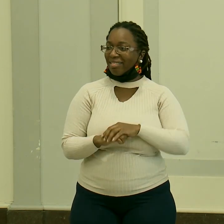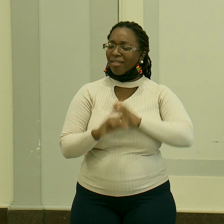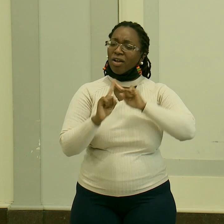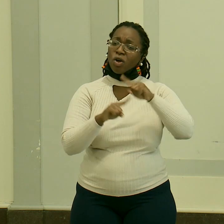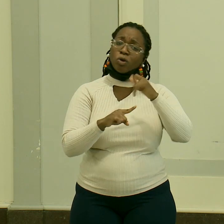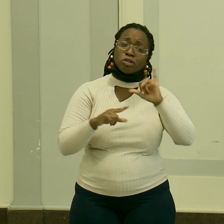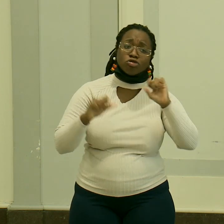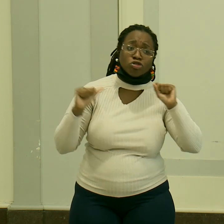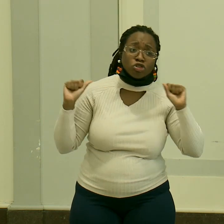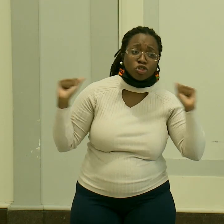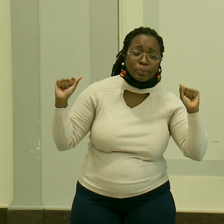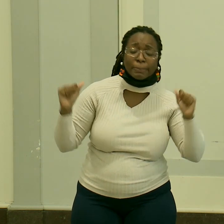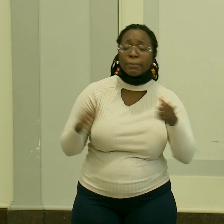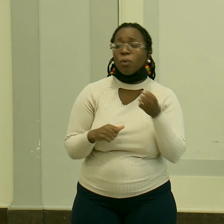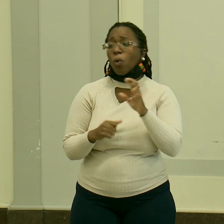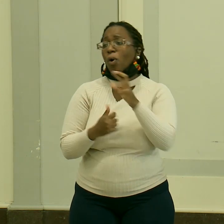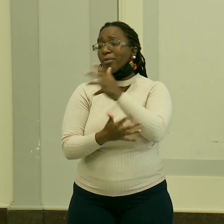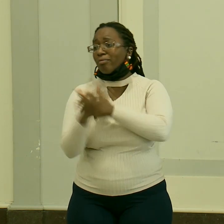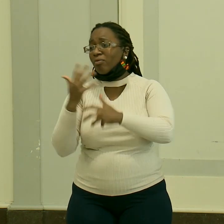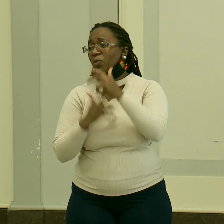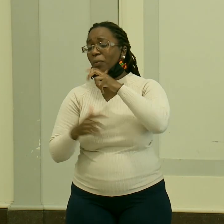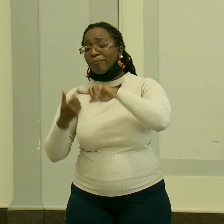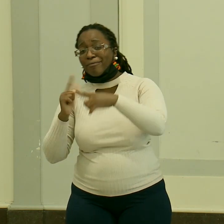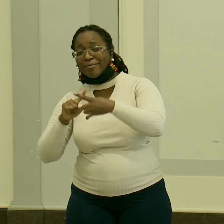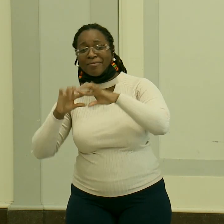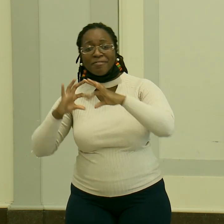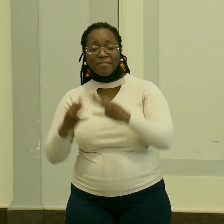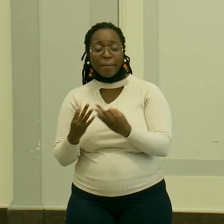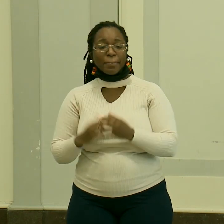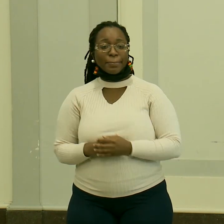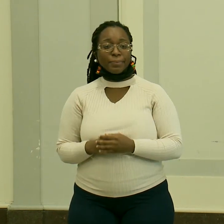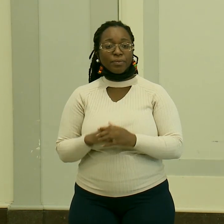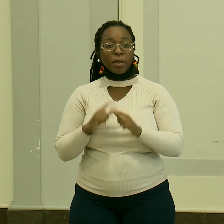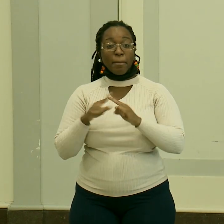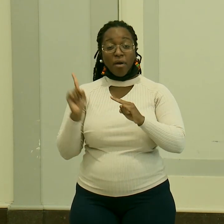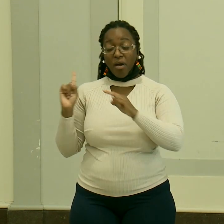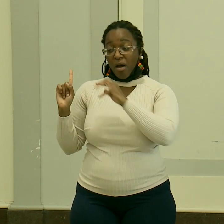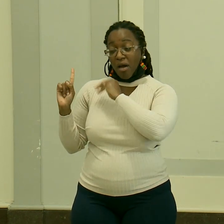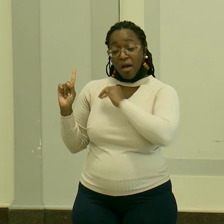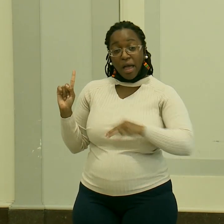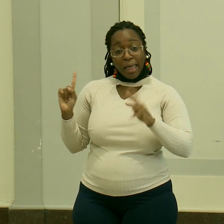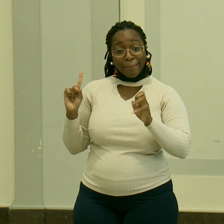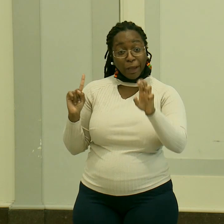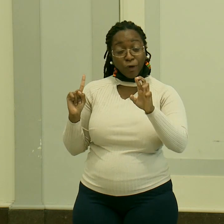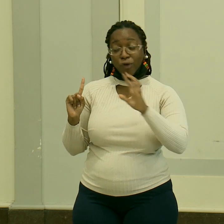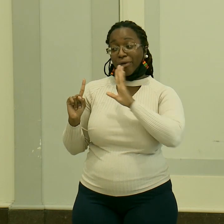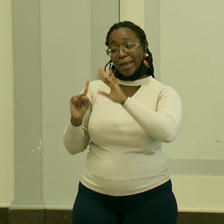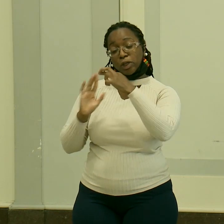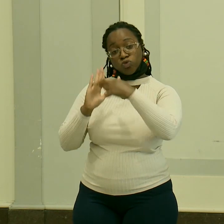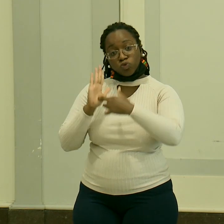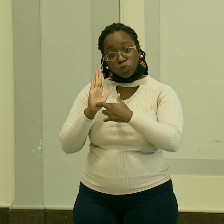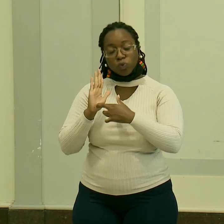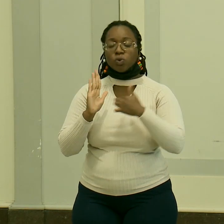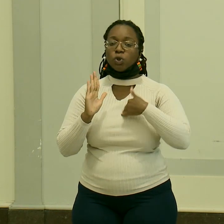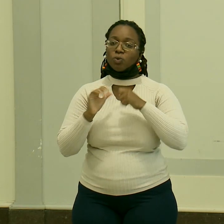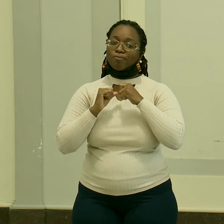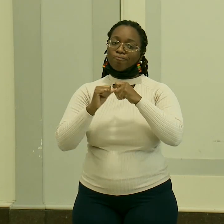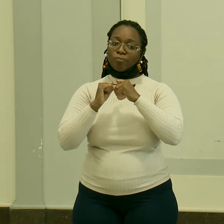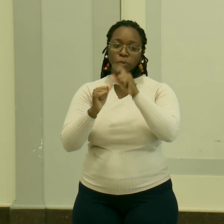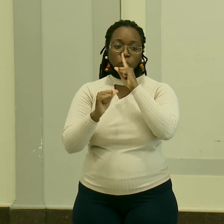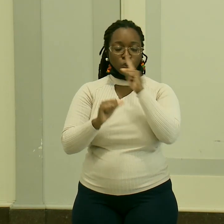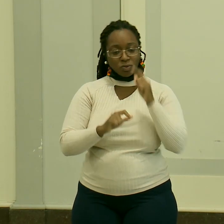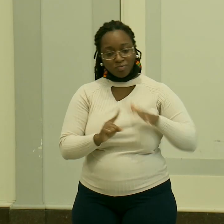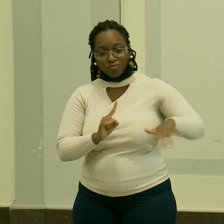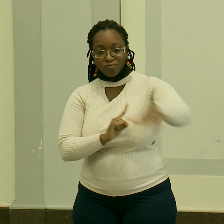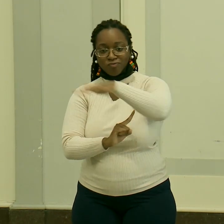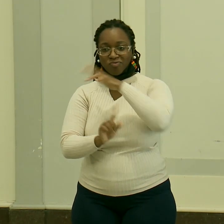with my friends and family. But by listening to the Mayor's orders, you have helped keep many of our residents safe and alive, and for that I